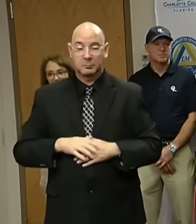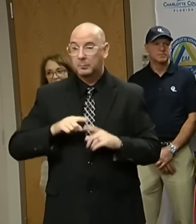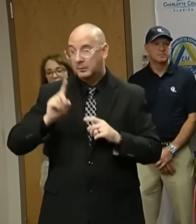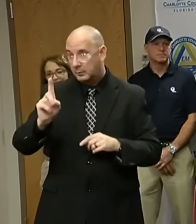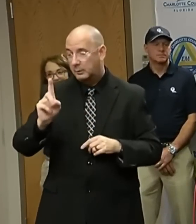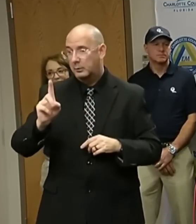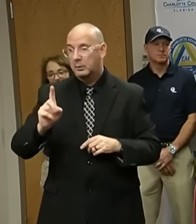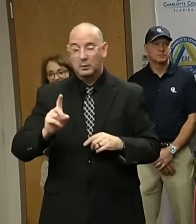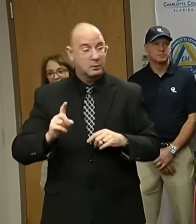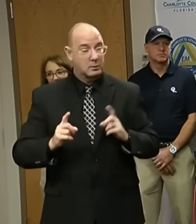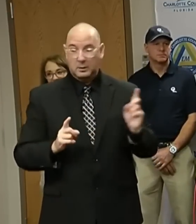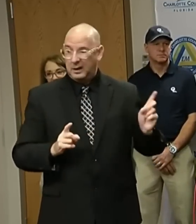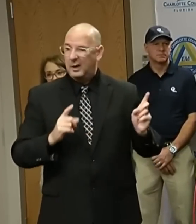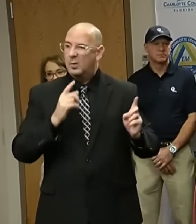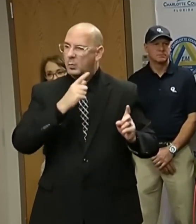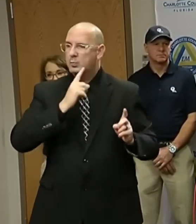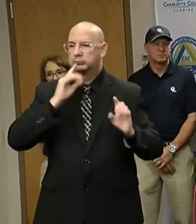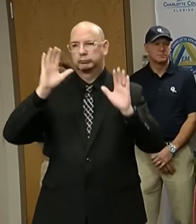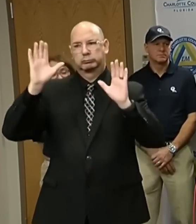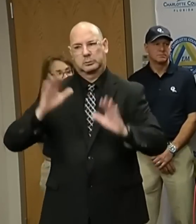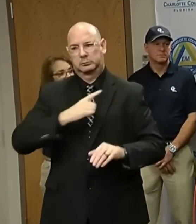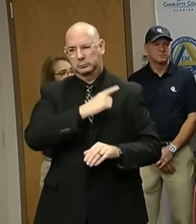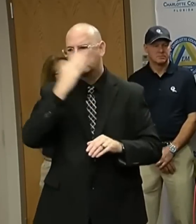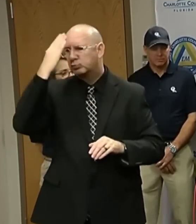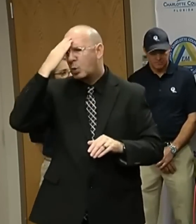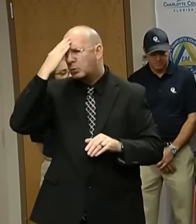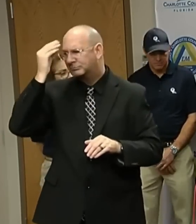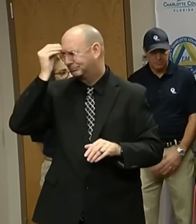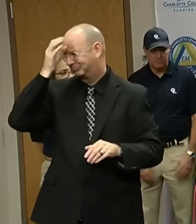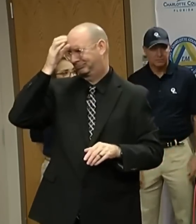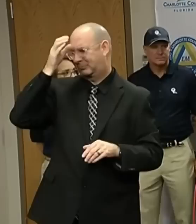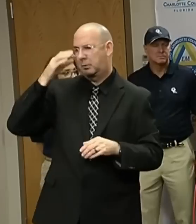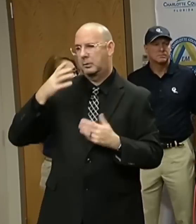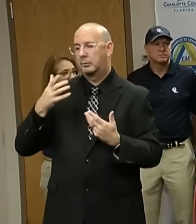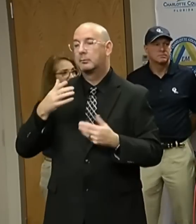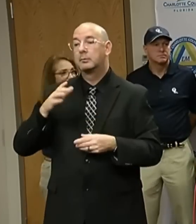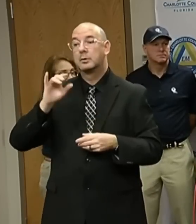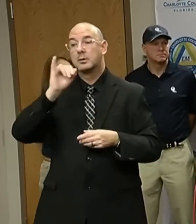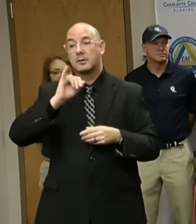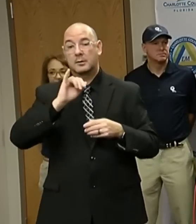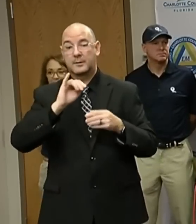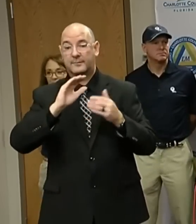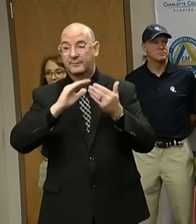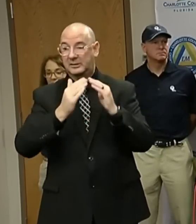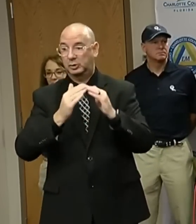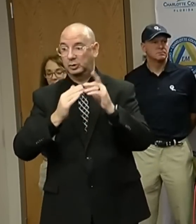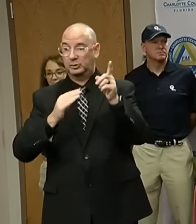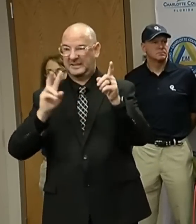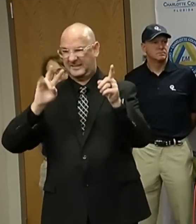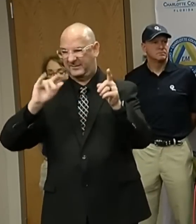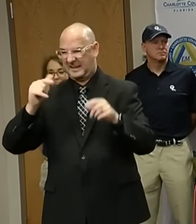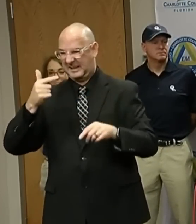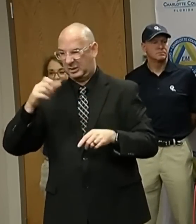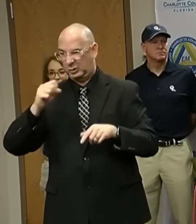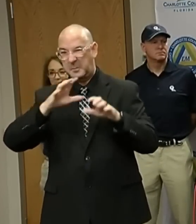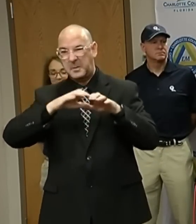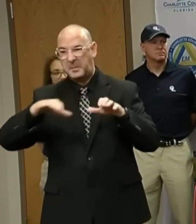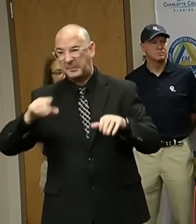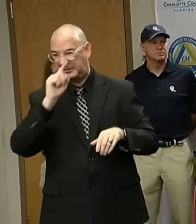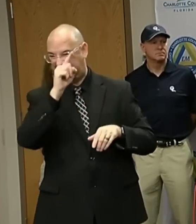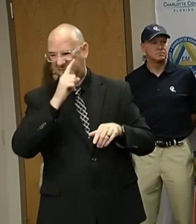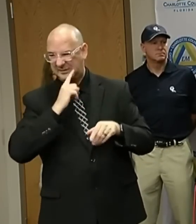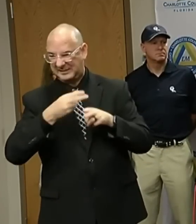villages. He's done a great job of leading. He's getting the carriers all together. They're going to have a footprint in all these affected